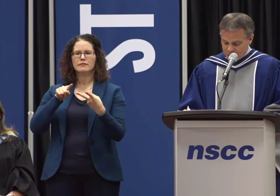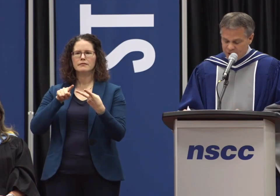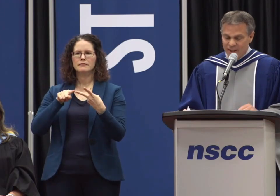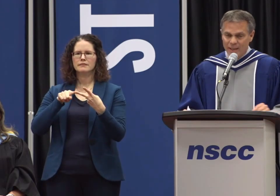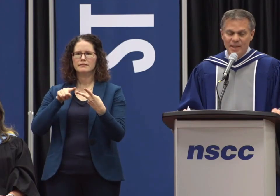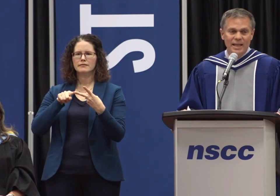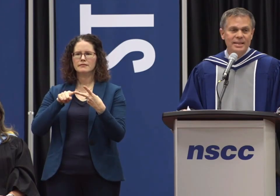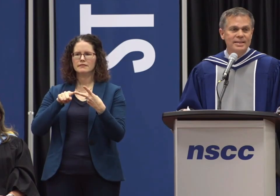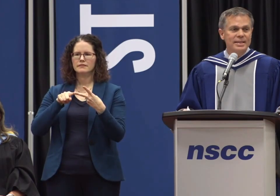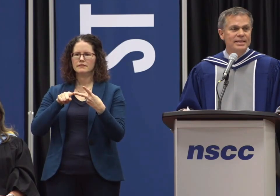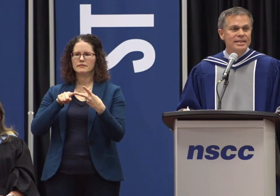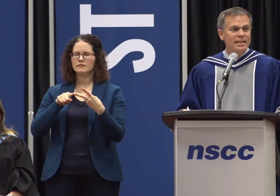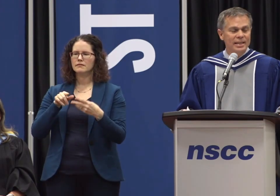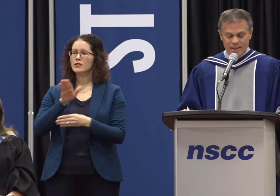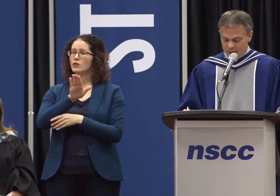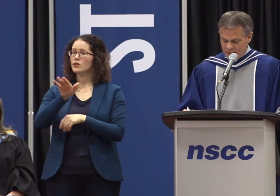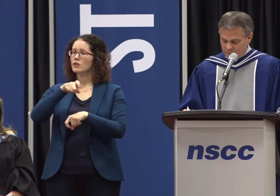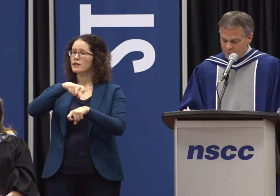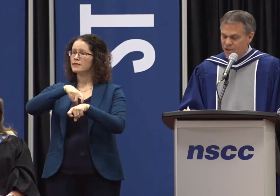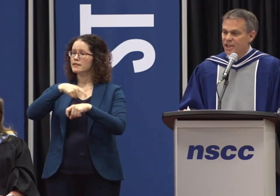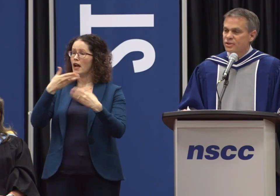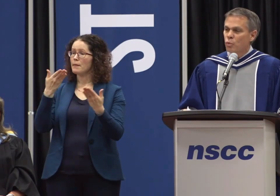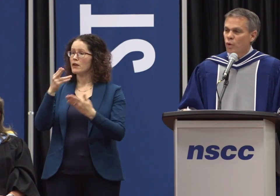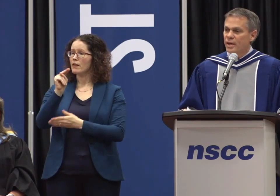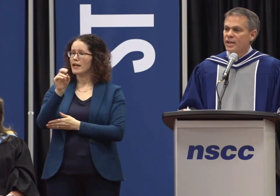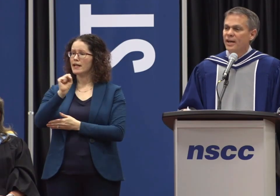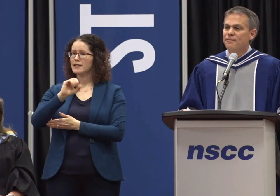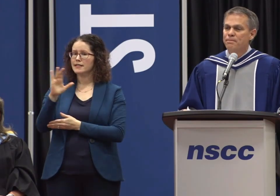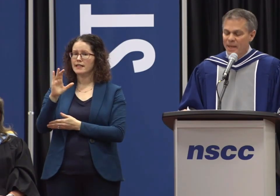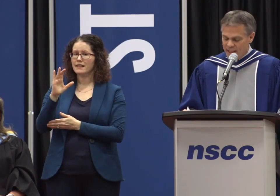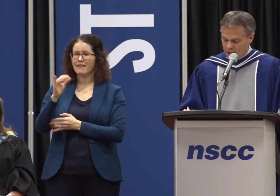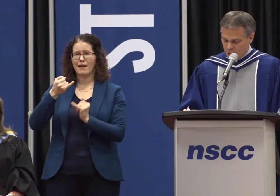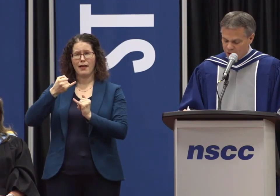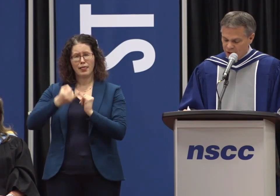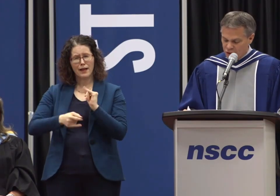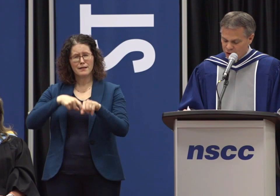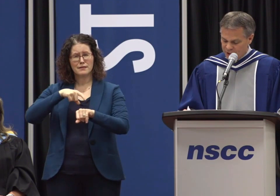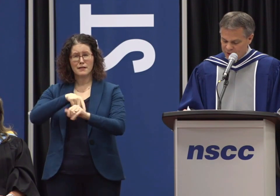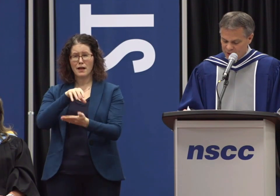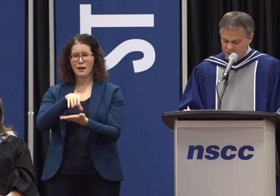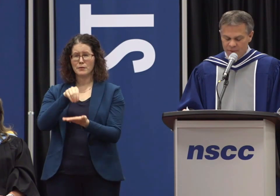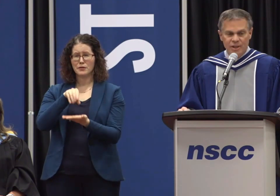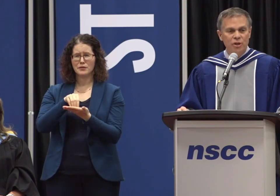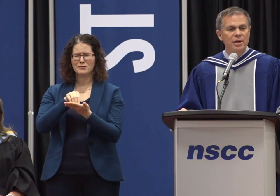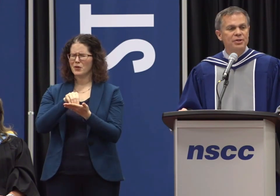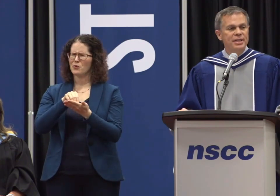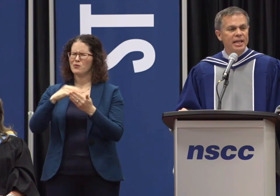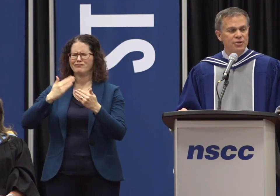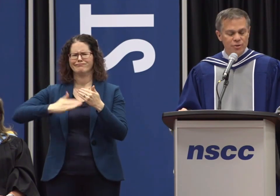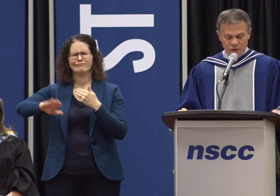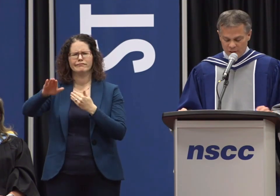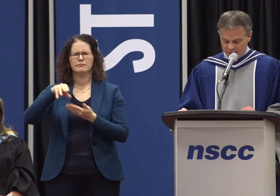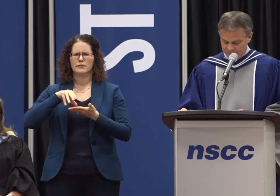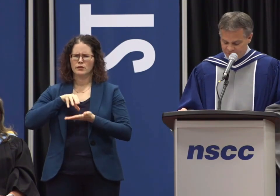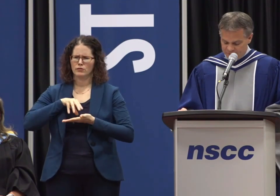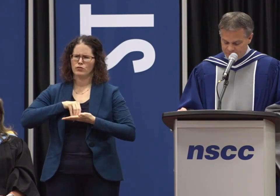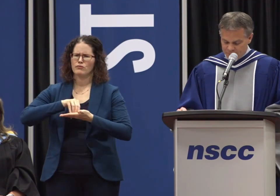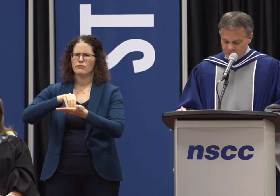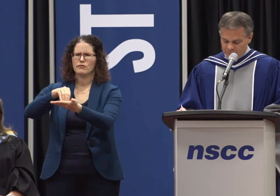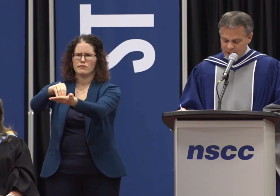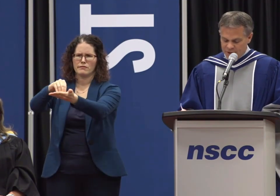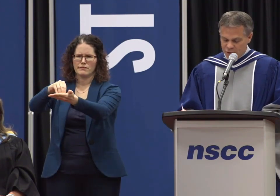let your time at NSCC be just one of many learning journeys that you undertake during your